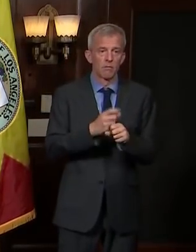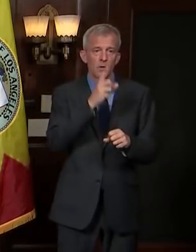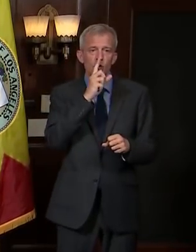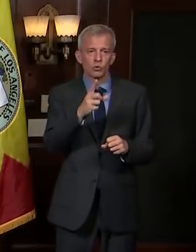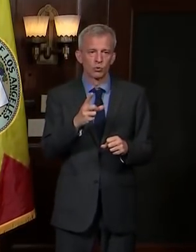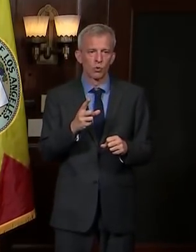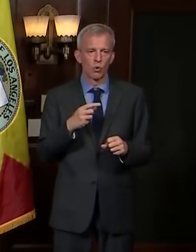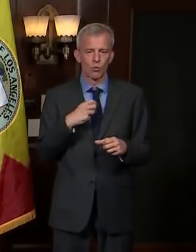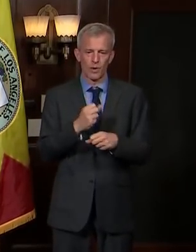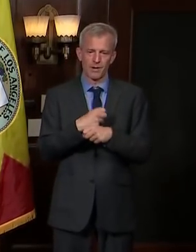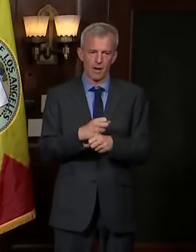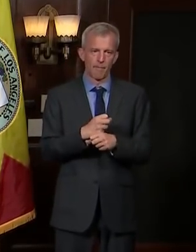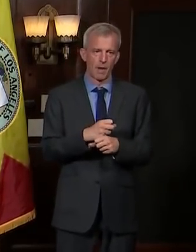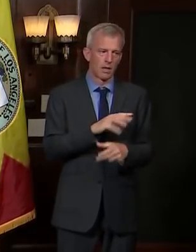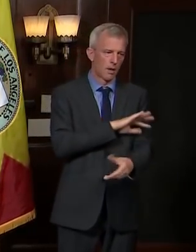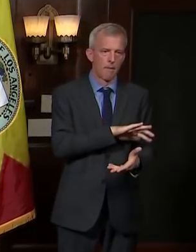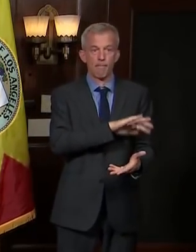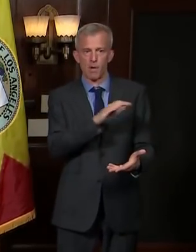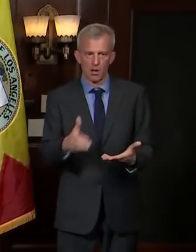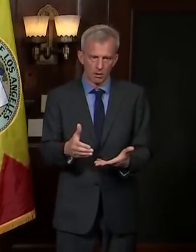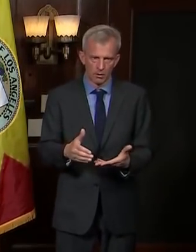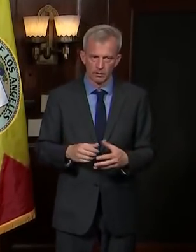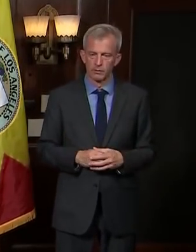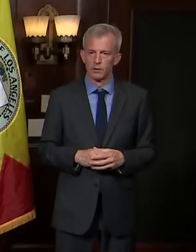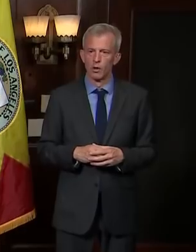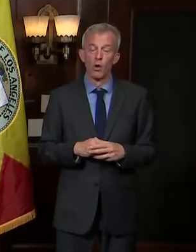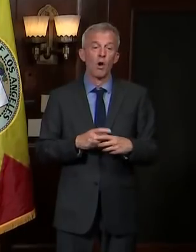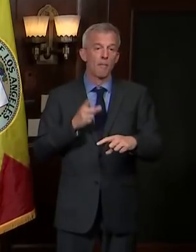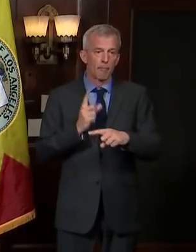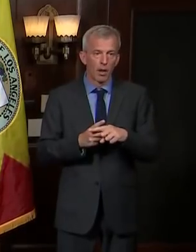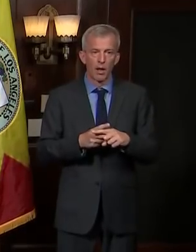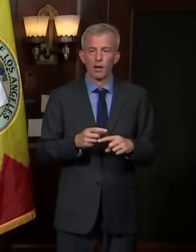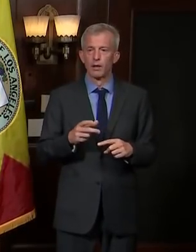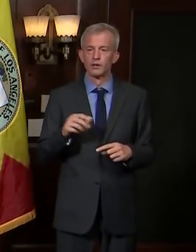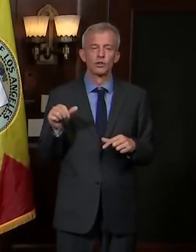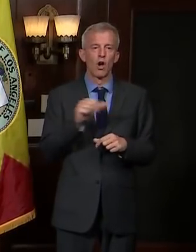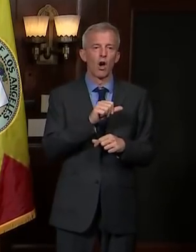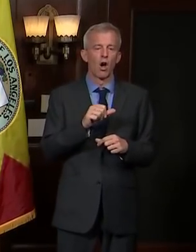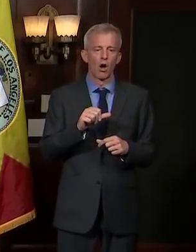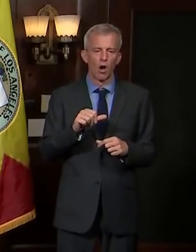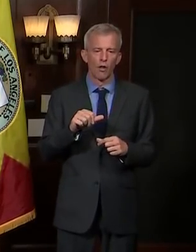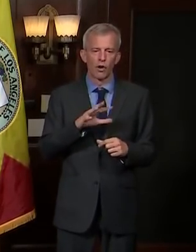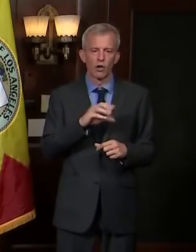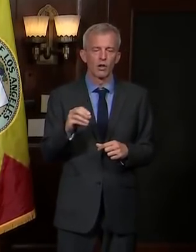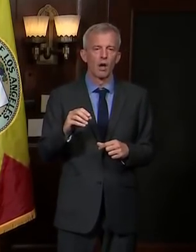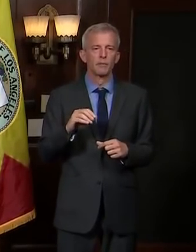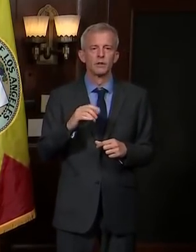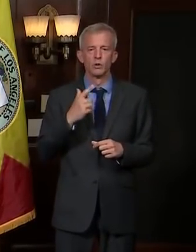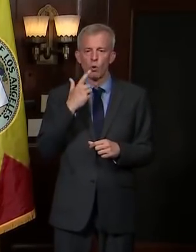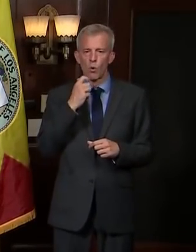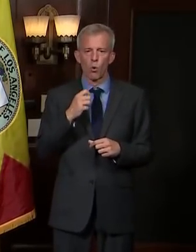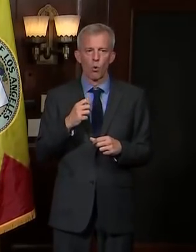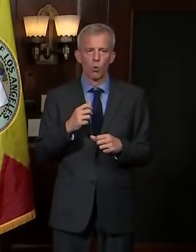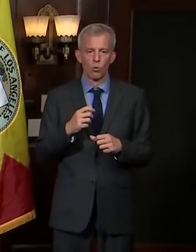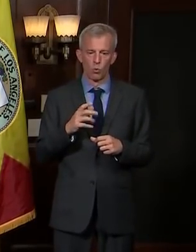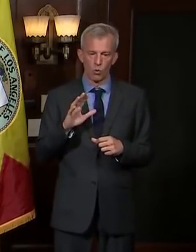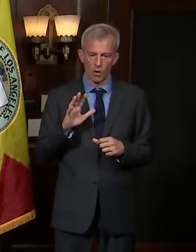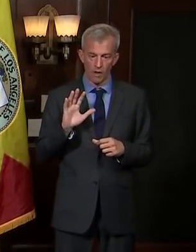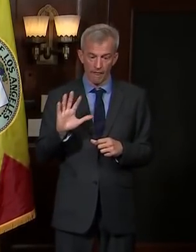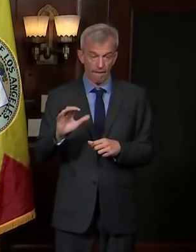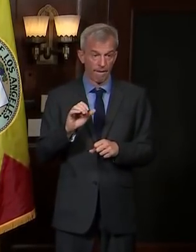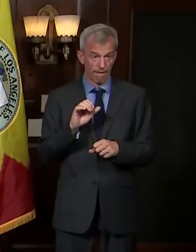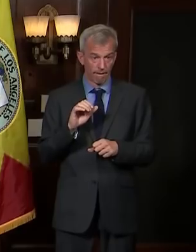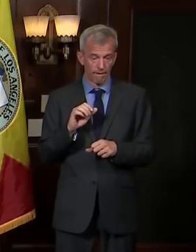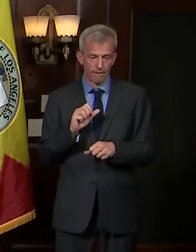these in bulk, on top of companies like Wet Design that I mentioned the other night that are retooling their assembly lines to make sure